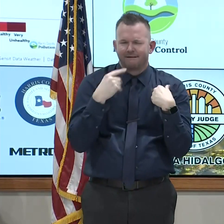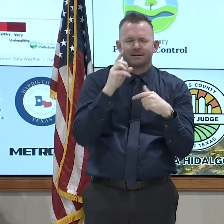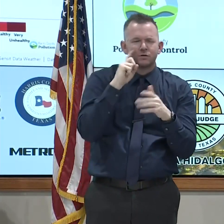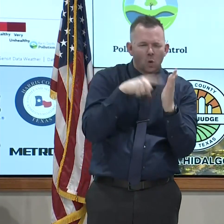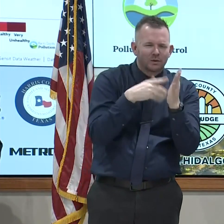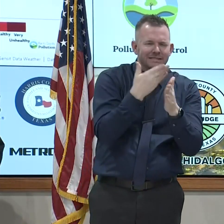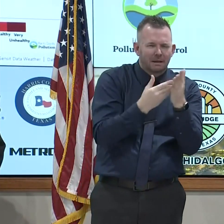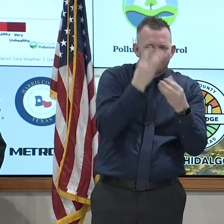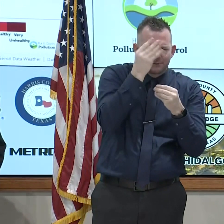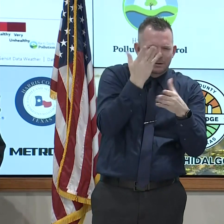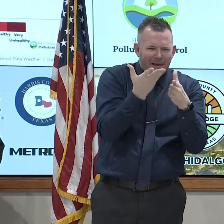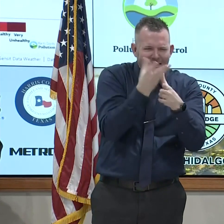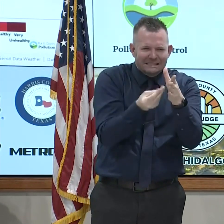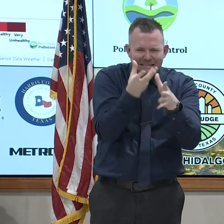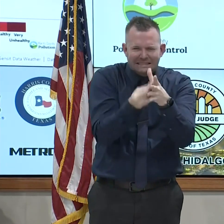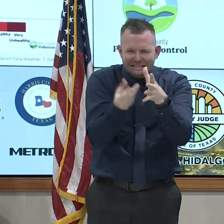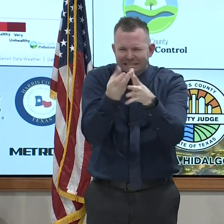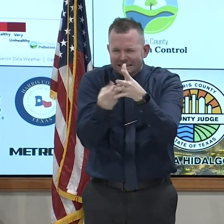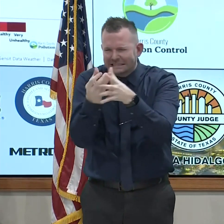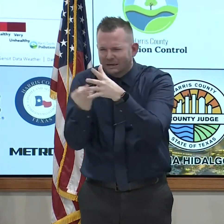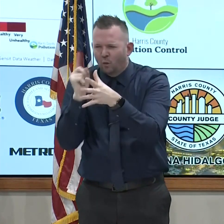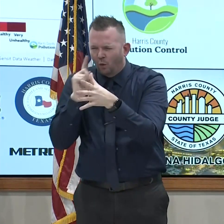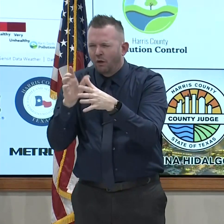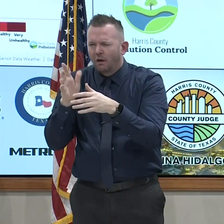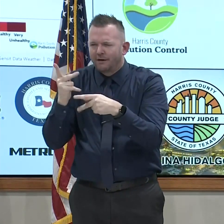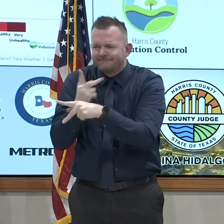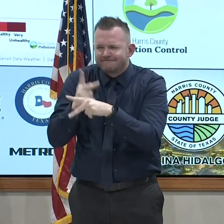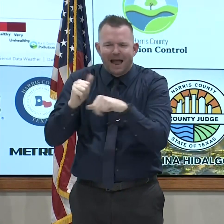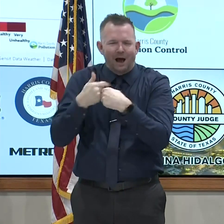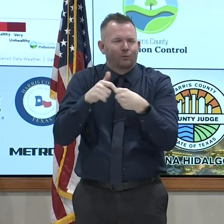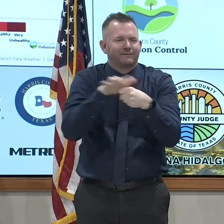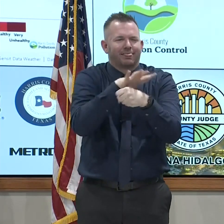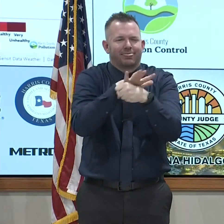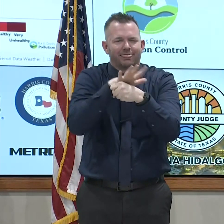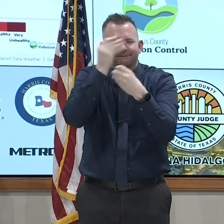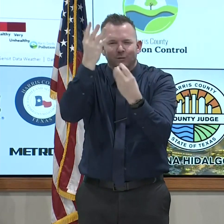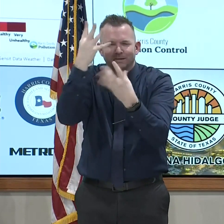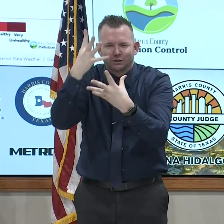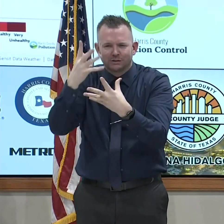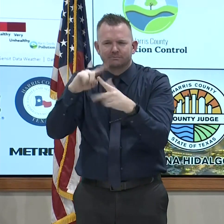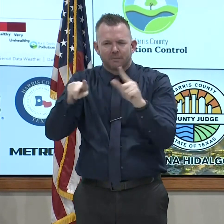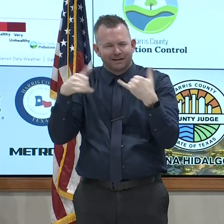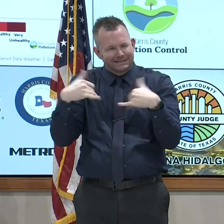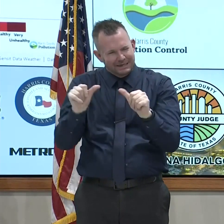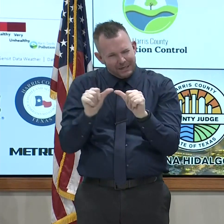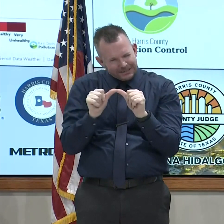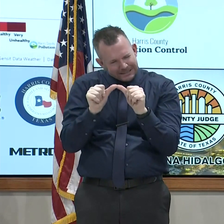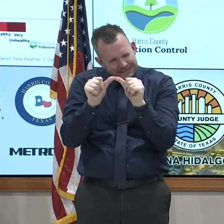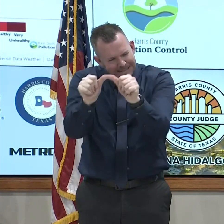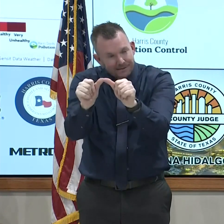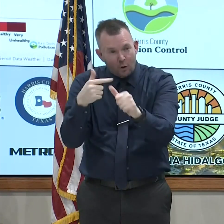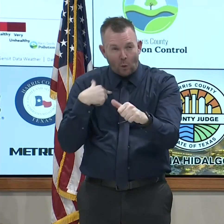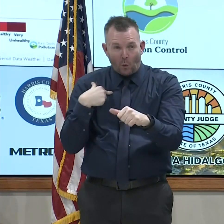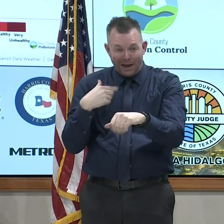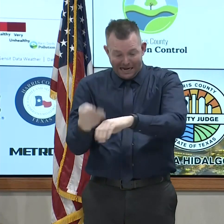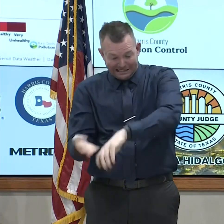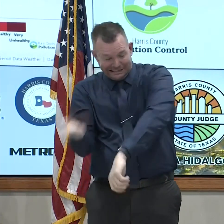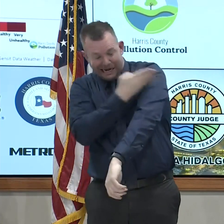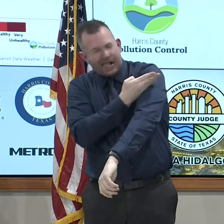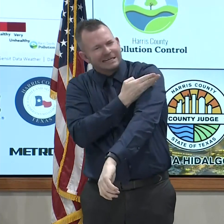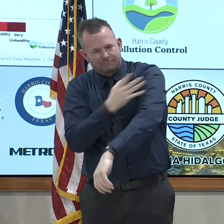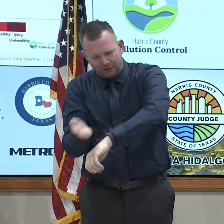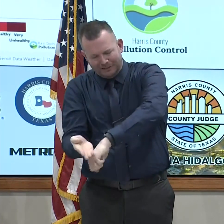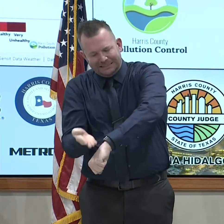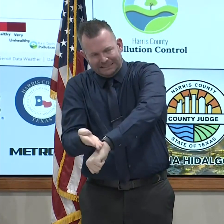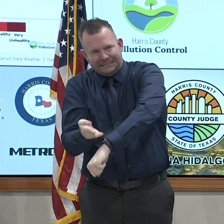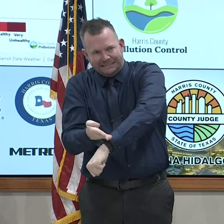everybody is clear on how to improve things and continuously move forward. We'll have an independent science advisory committee made up of air